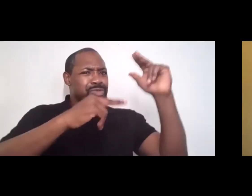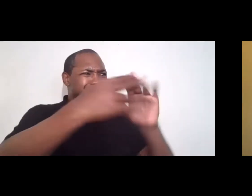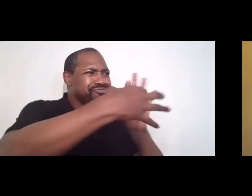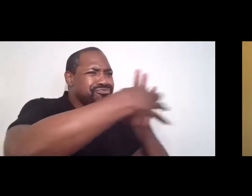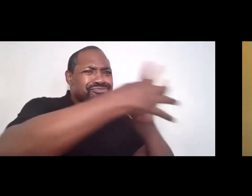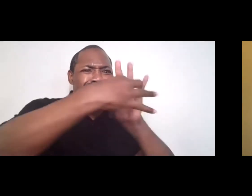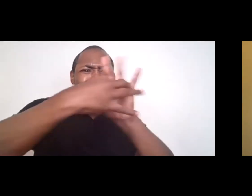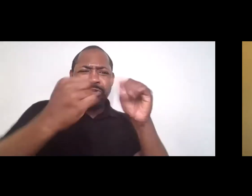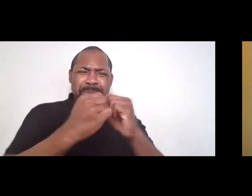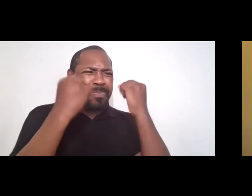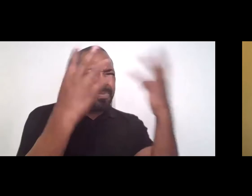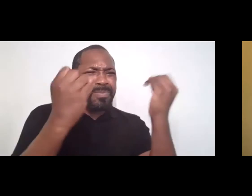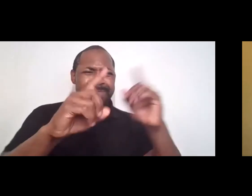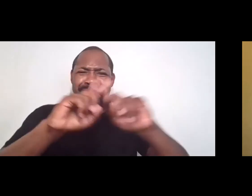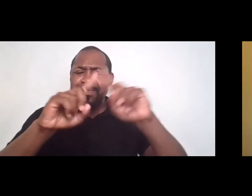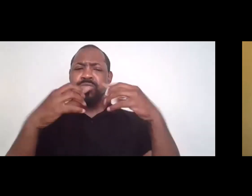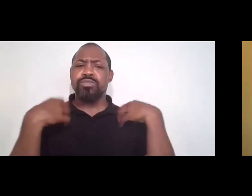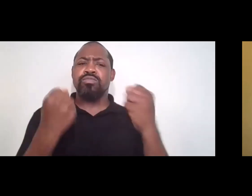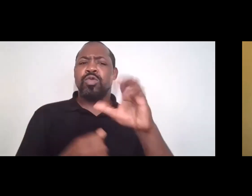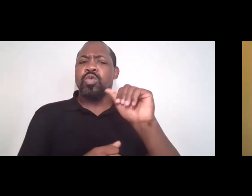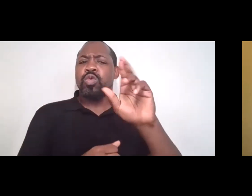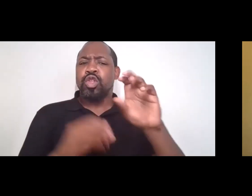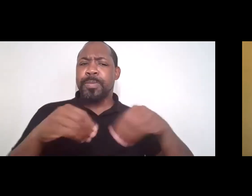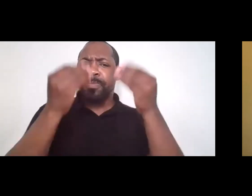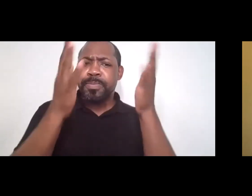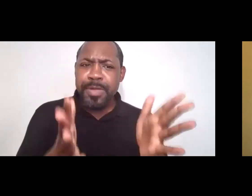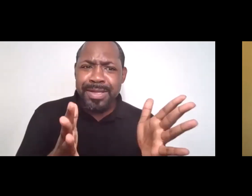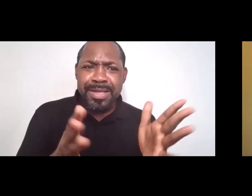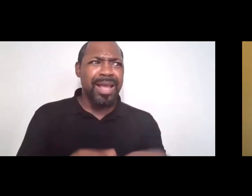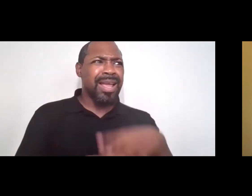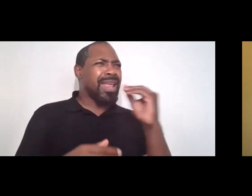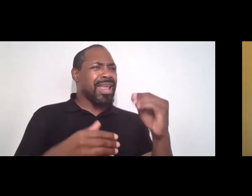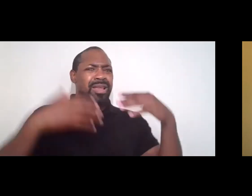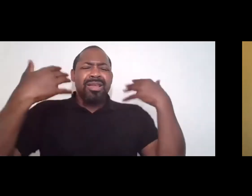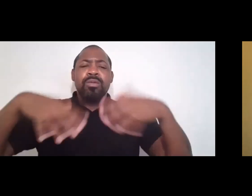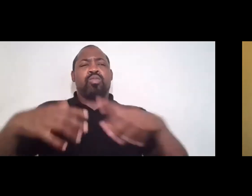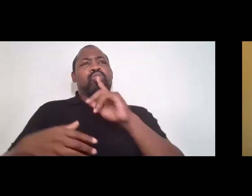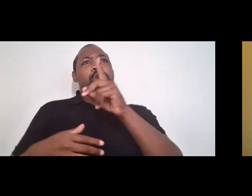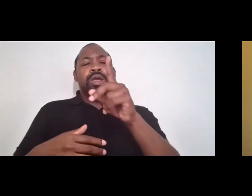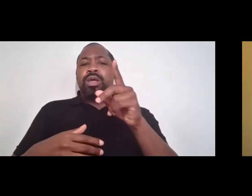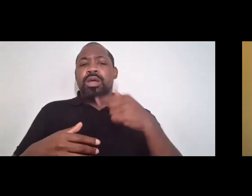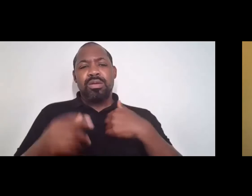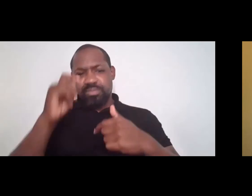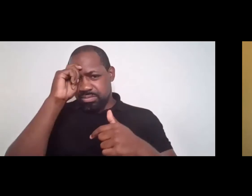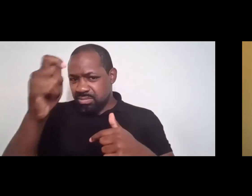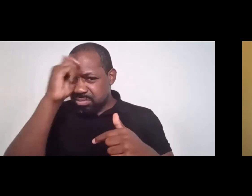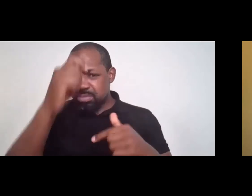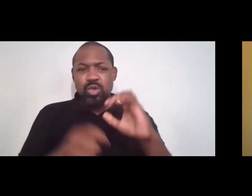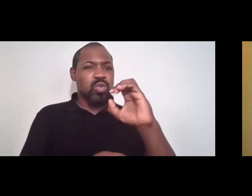the surveys. We're building, again, networks and community collaborations. We're really seeing the difference. I